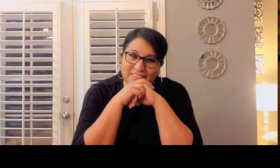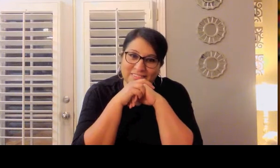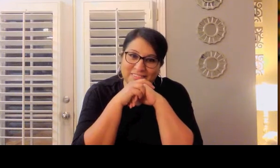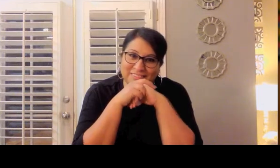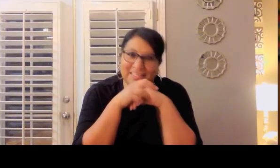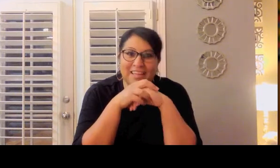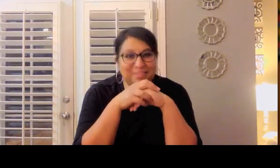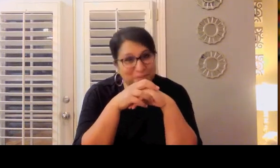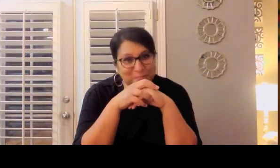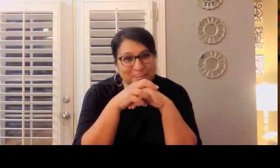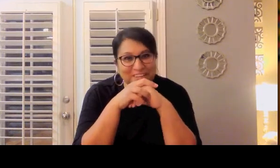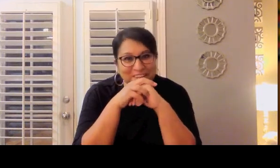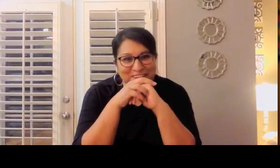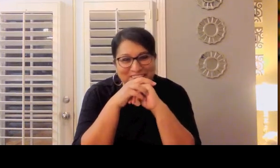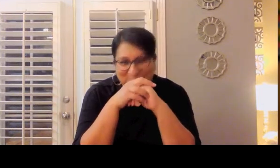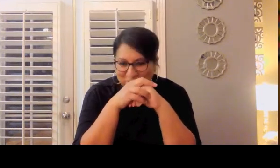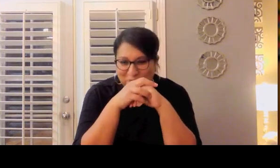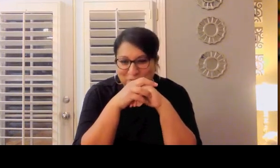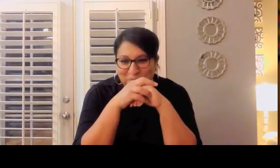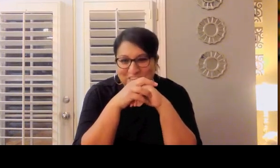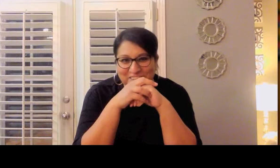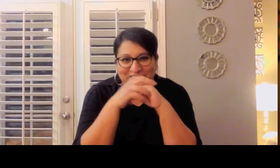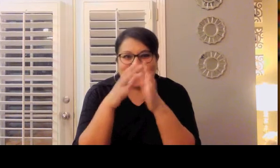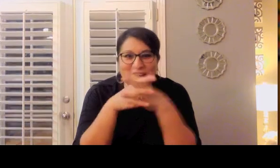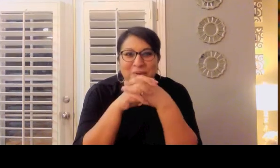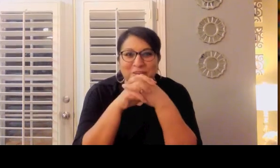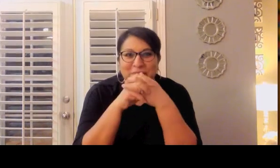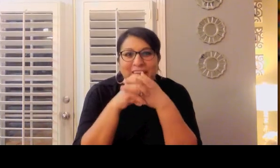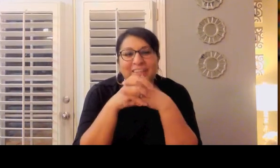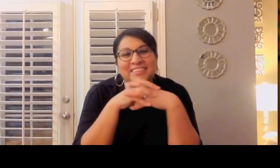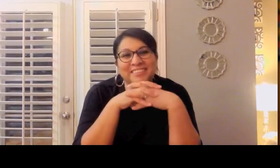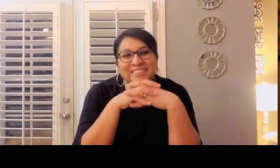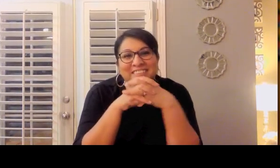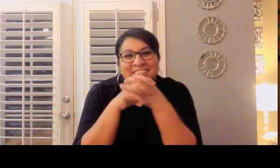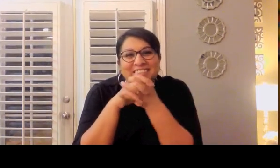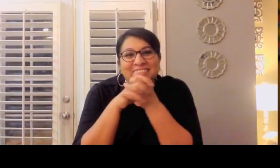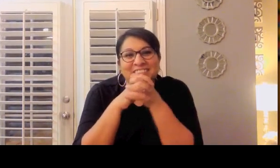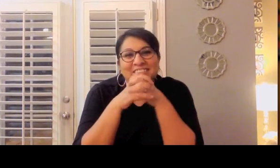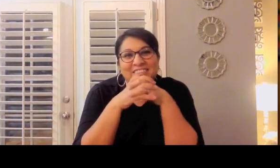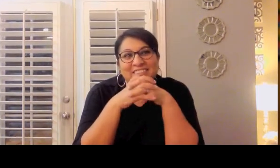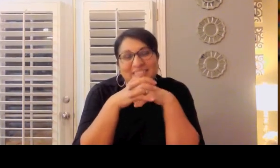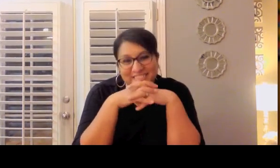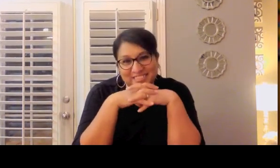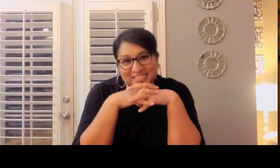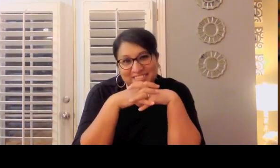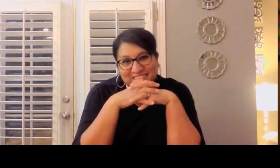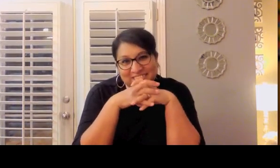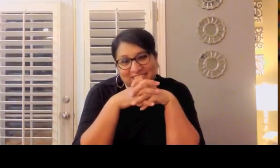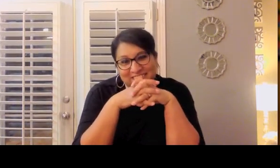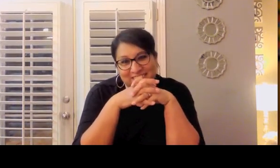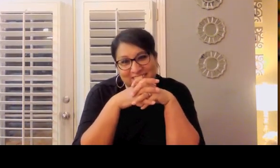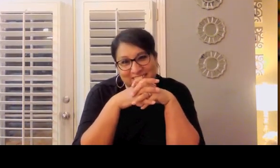doing? Doing pretty good. How are you, Ray? I'm doing good. I just thank you so much for joining me